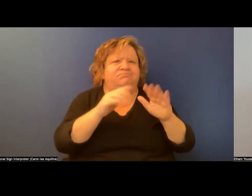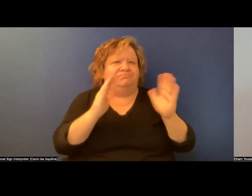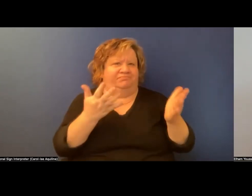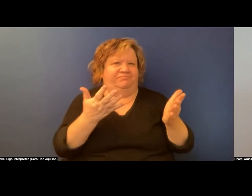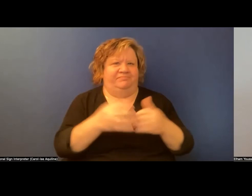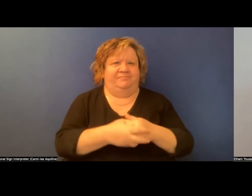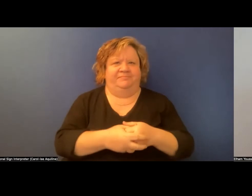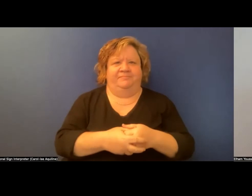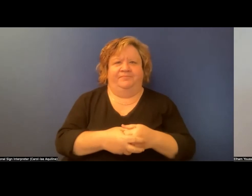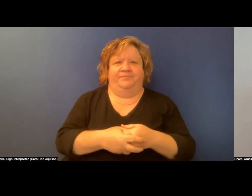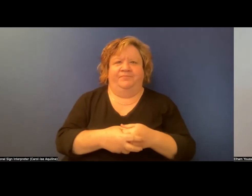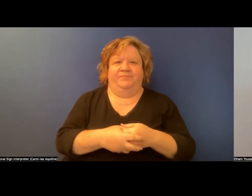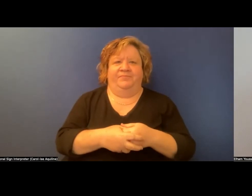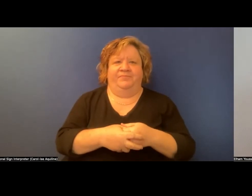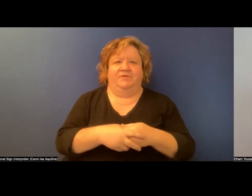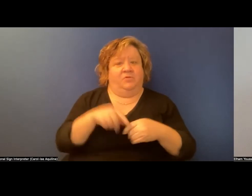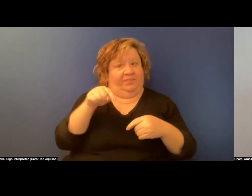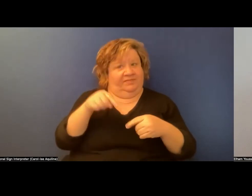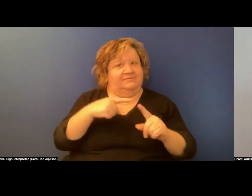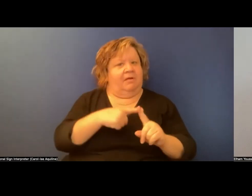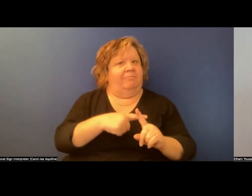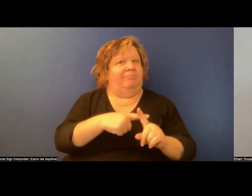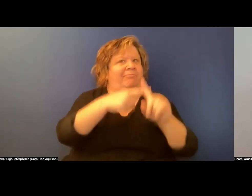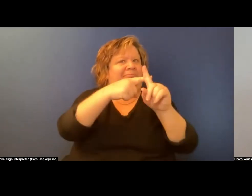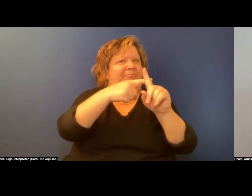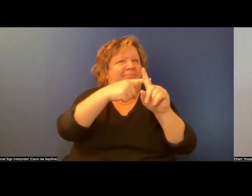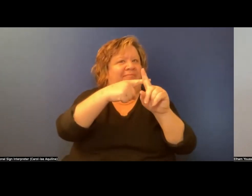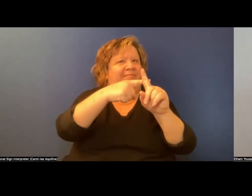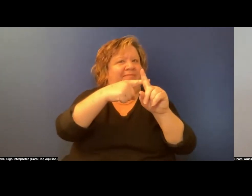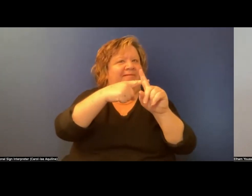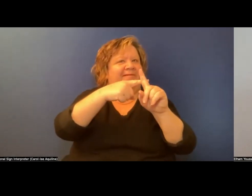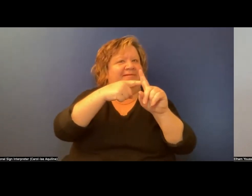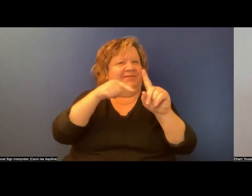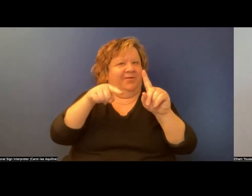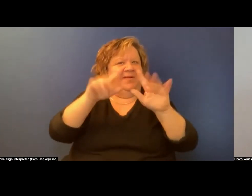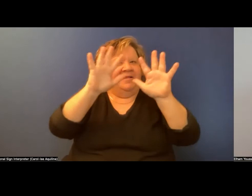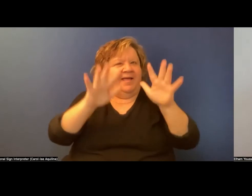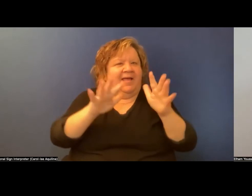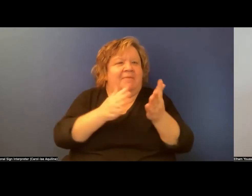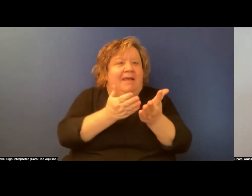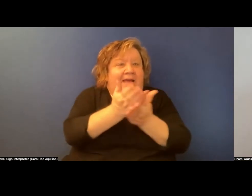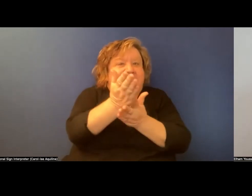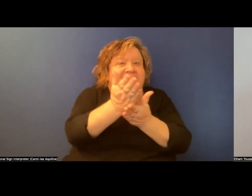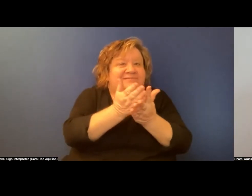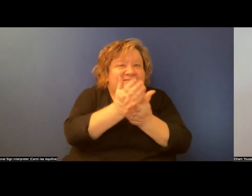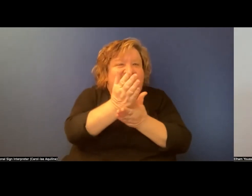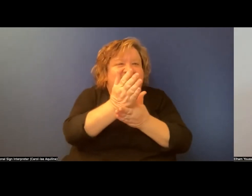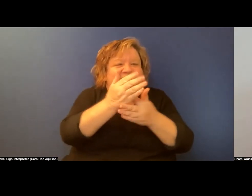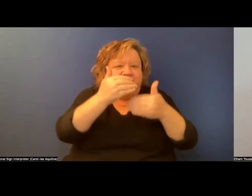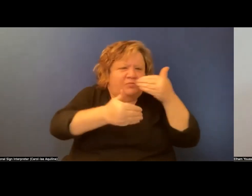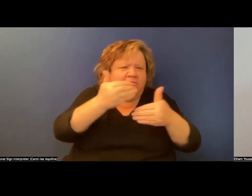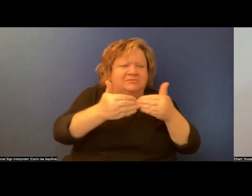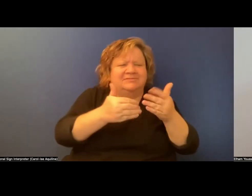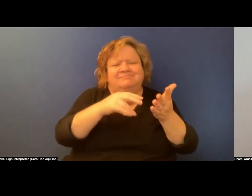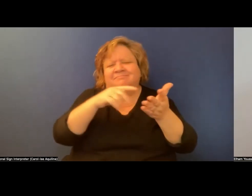that climate access to climate processes and mechanisms and